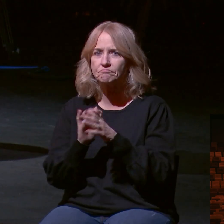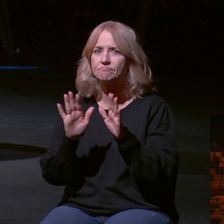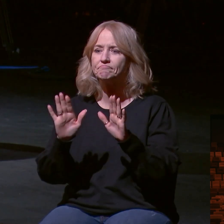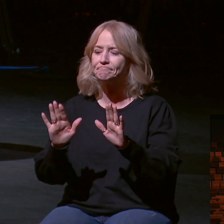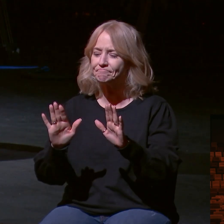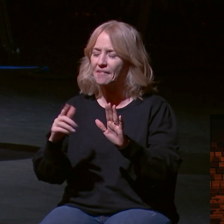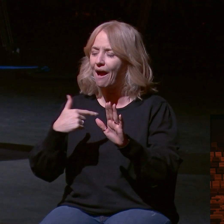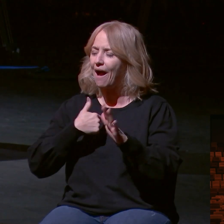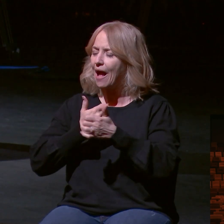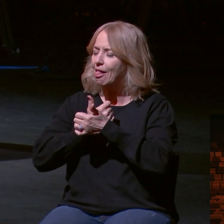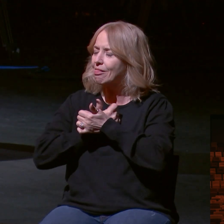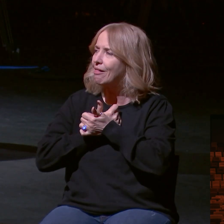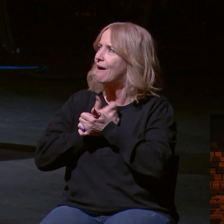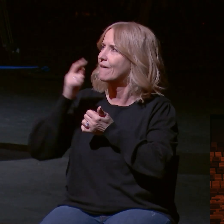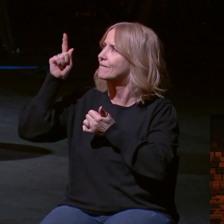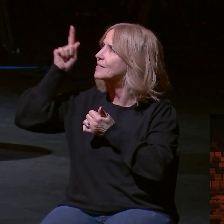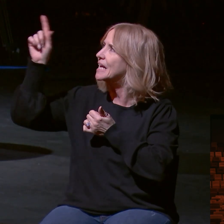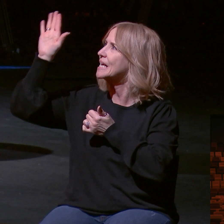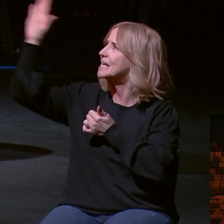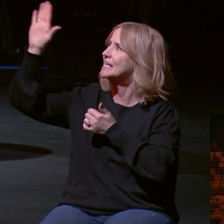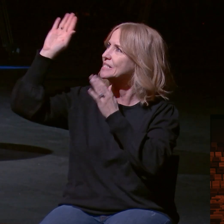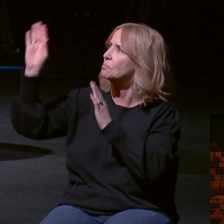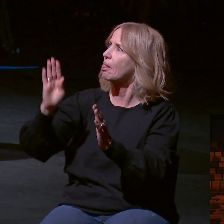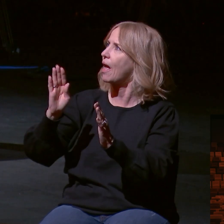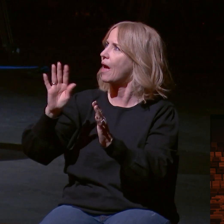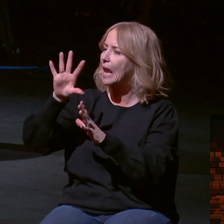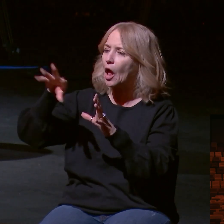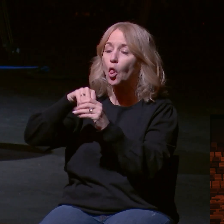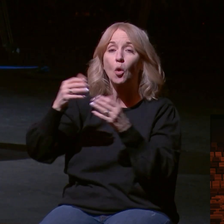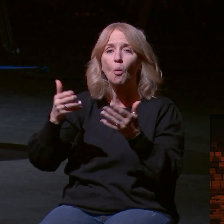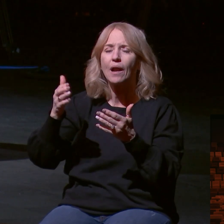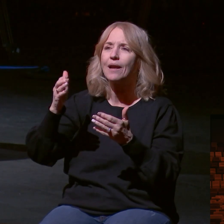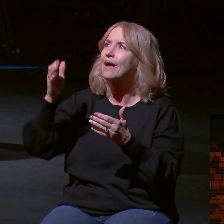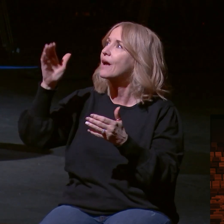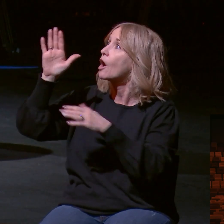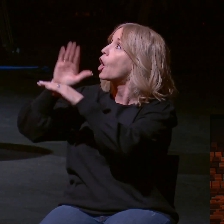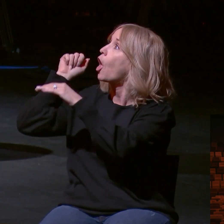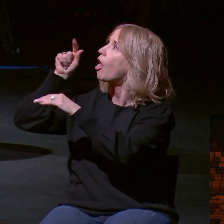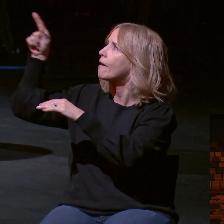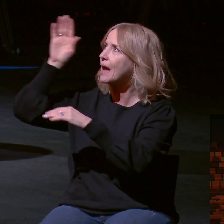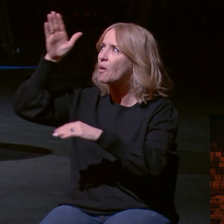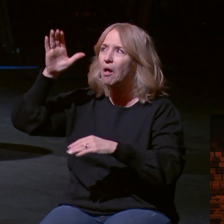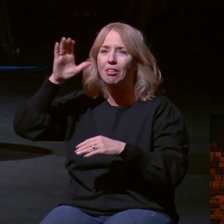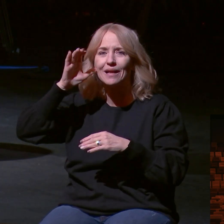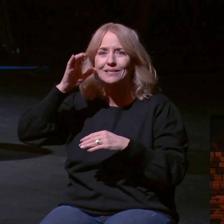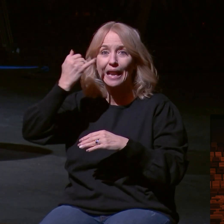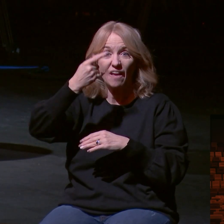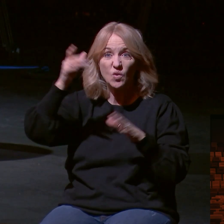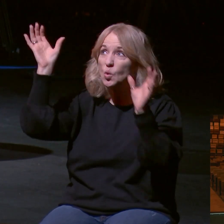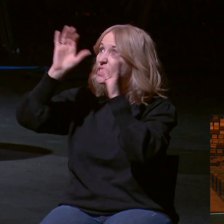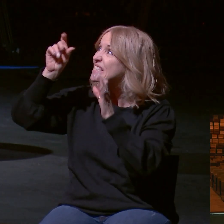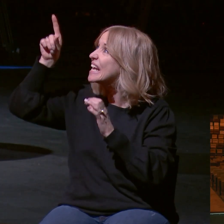revealing himself to you when you seek him with all your heart, and delivering you when you surrender to him.